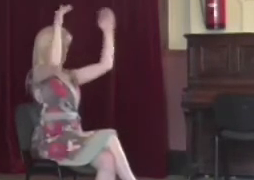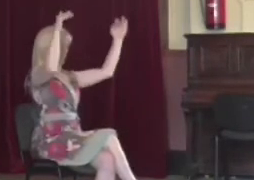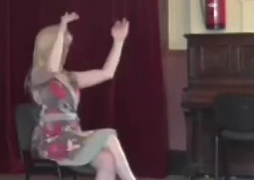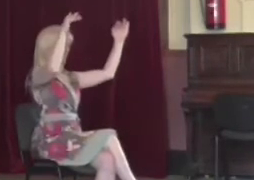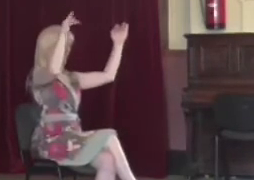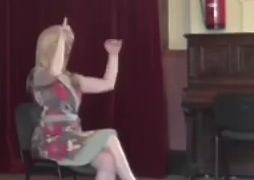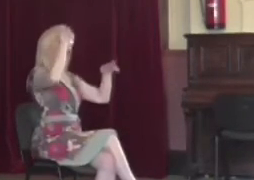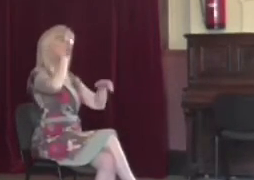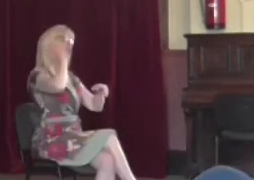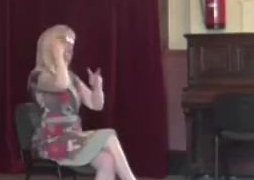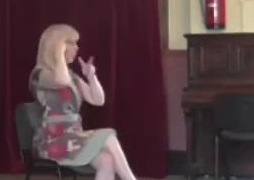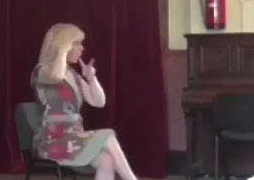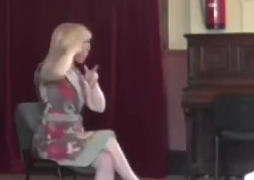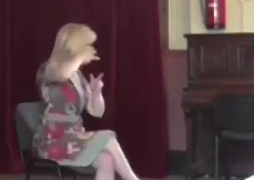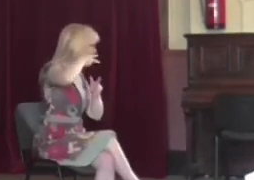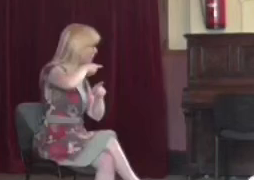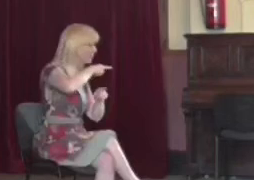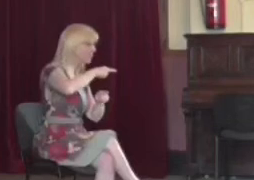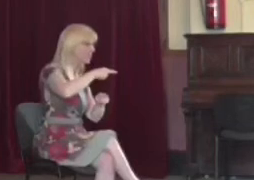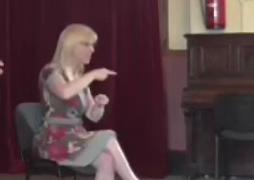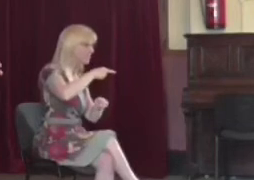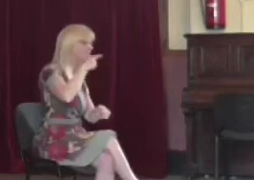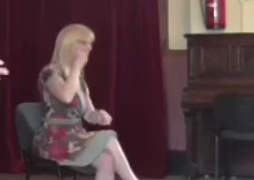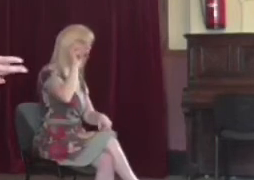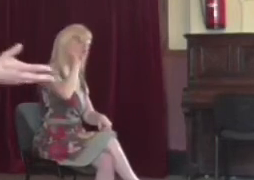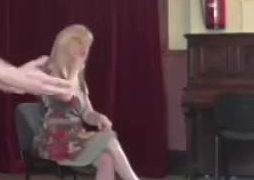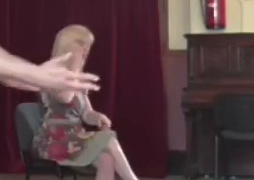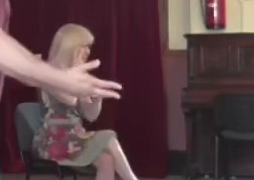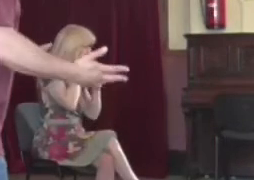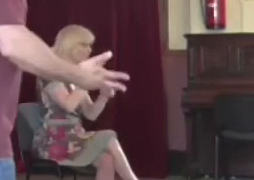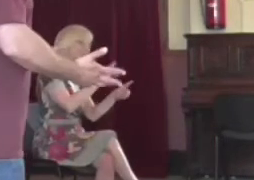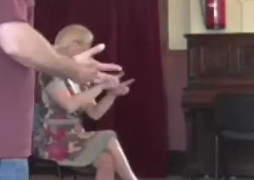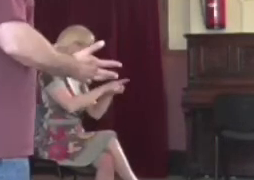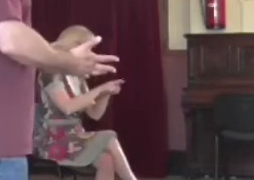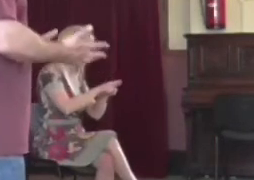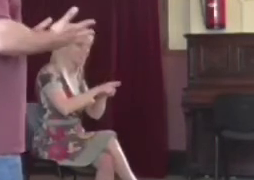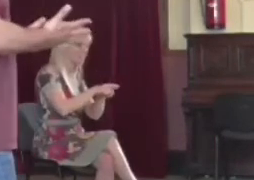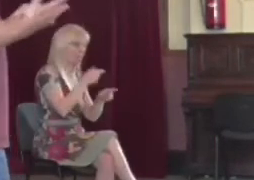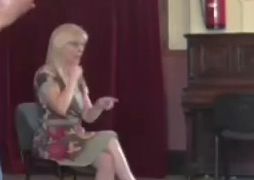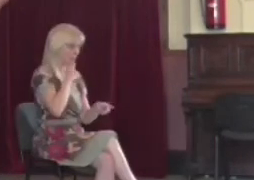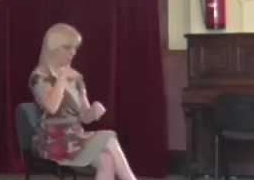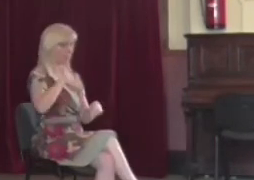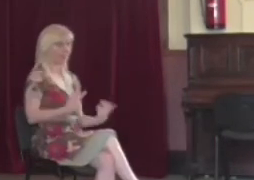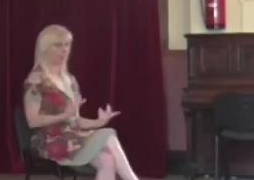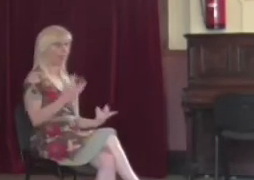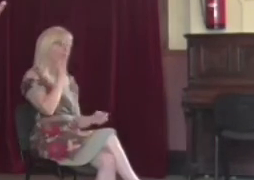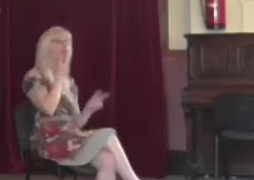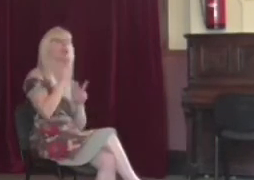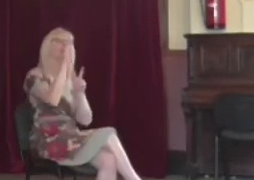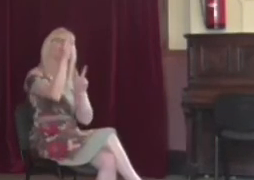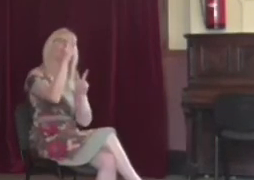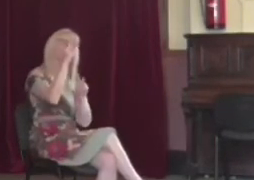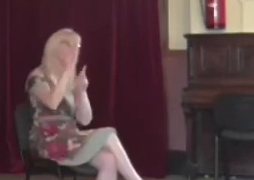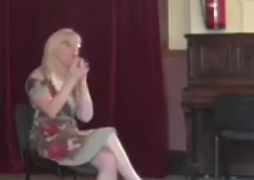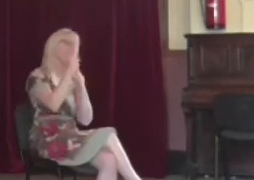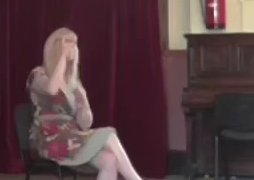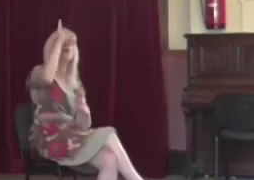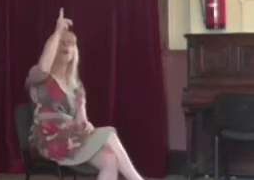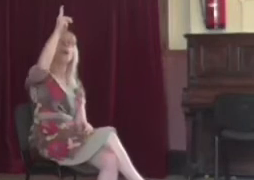pastor thousands of people? That you, I don't know. I don't know. But it doesn't matter.